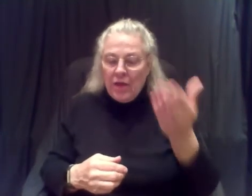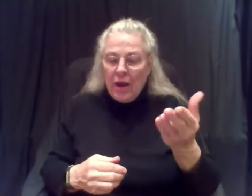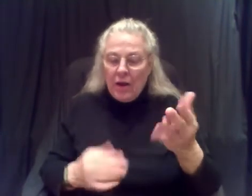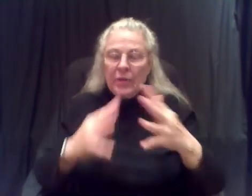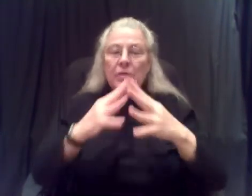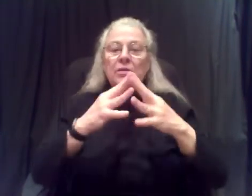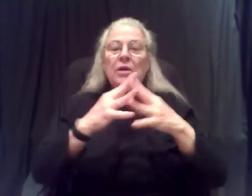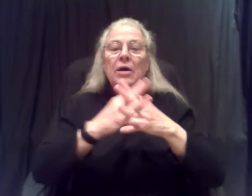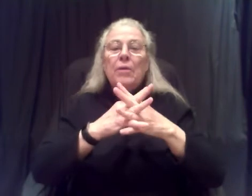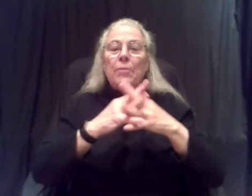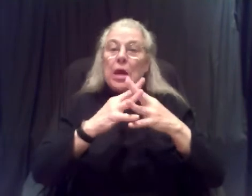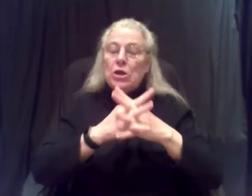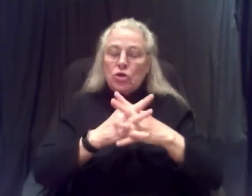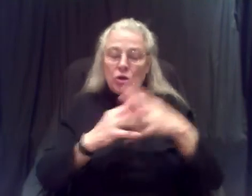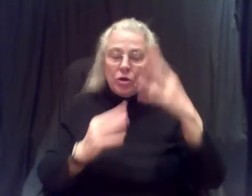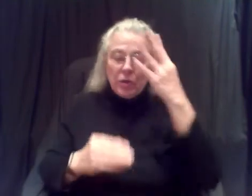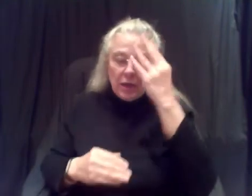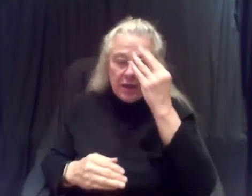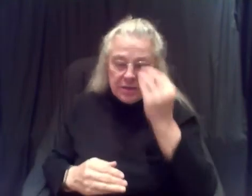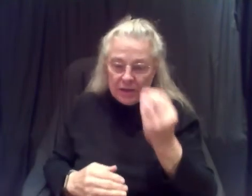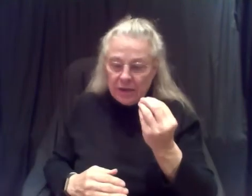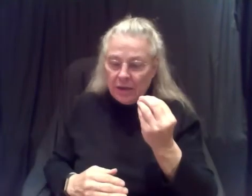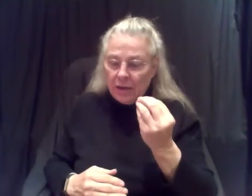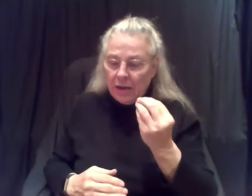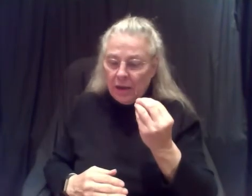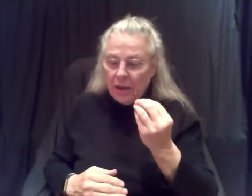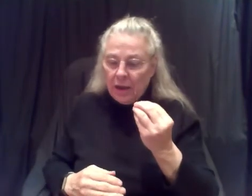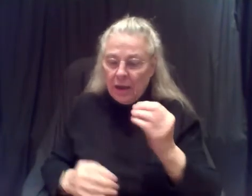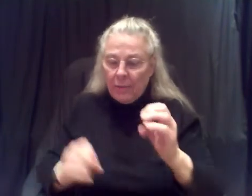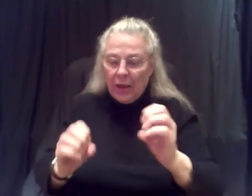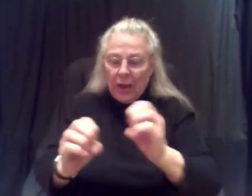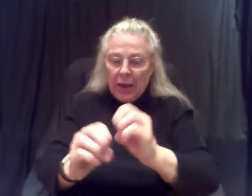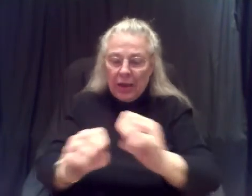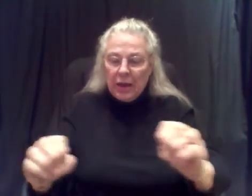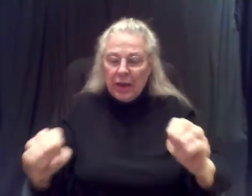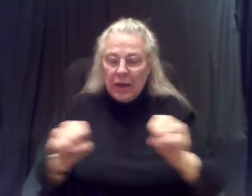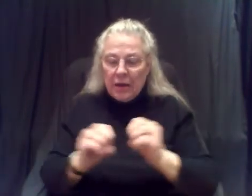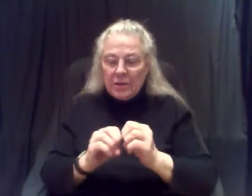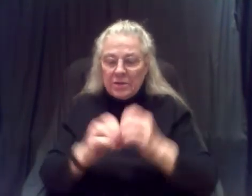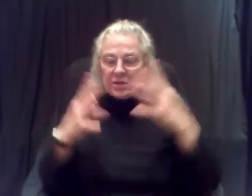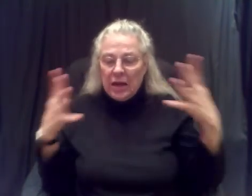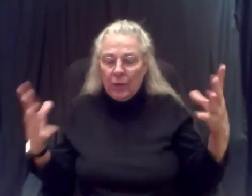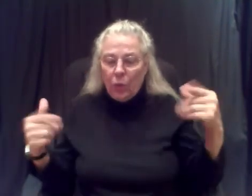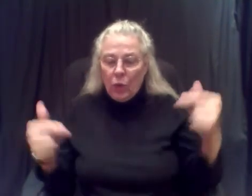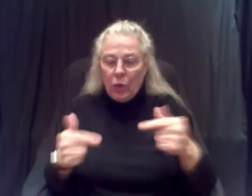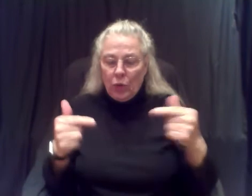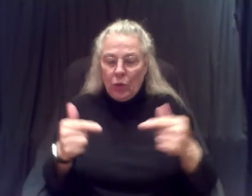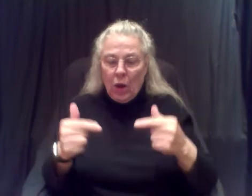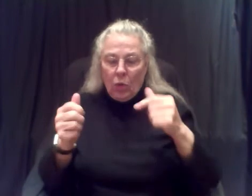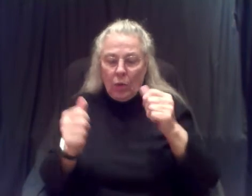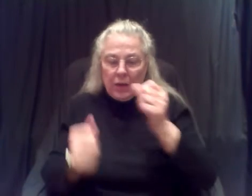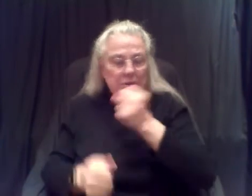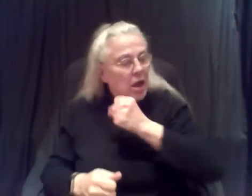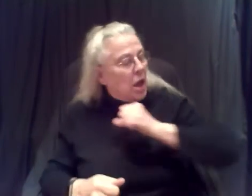there in the manger asleep. Eden's deep wound will be